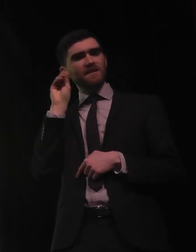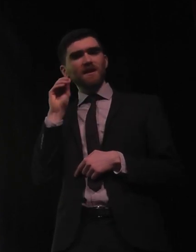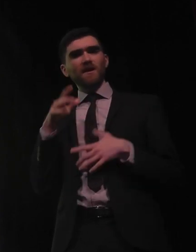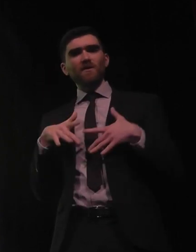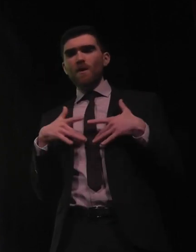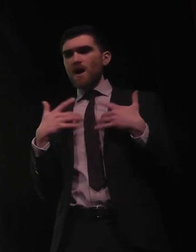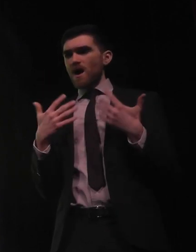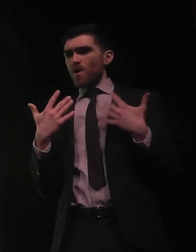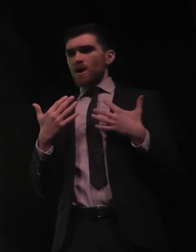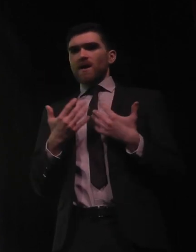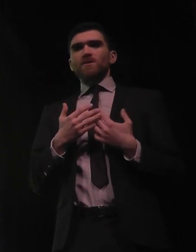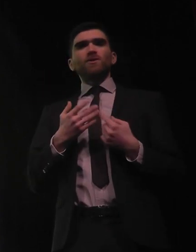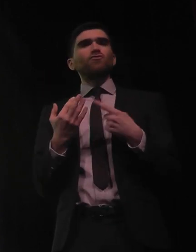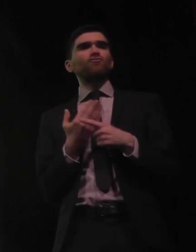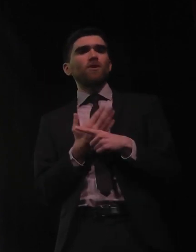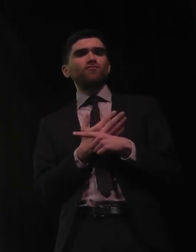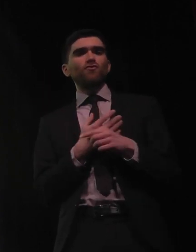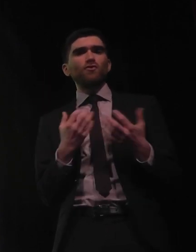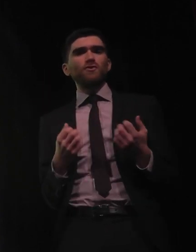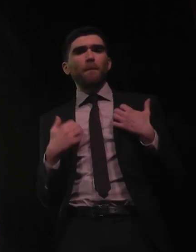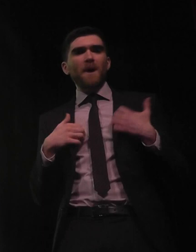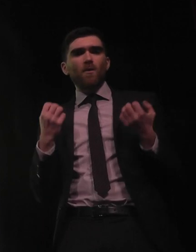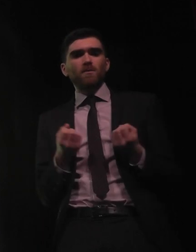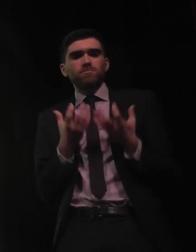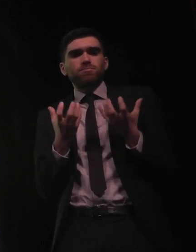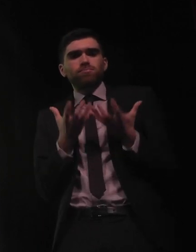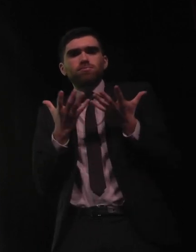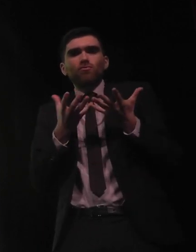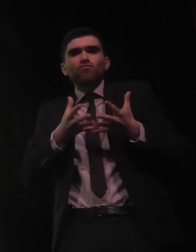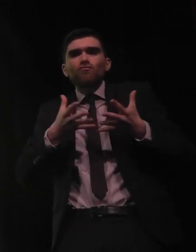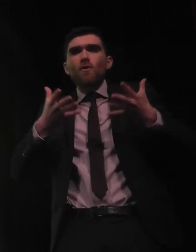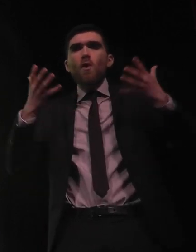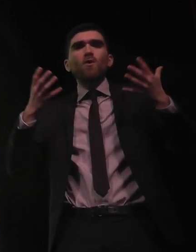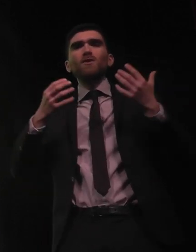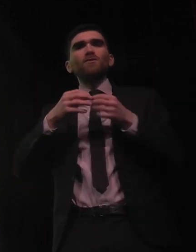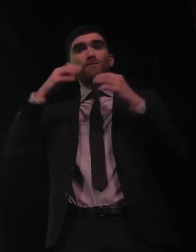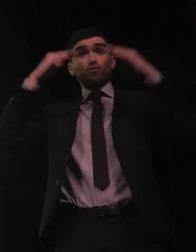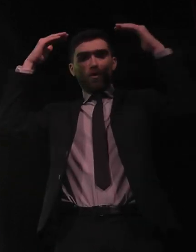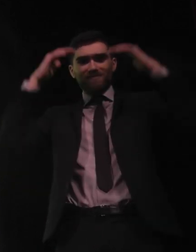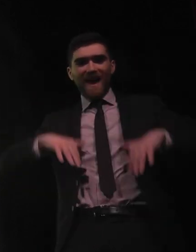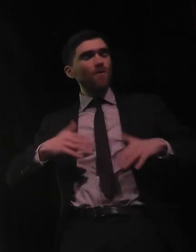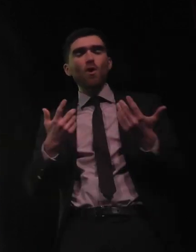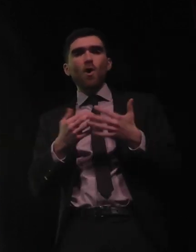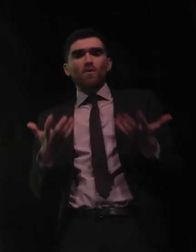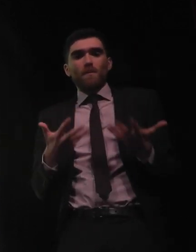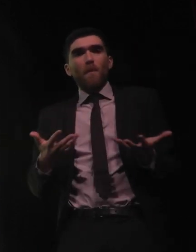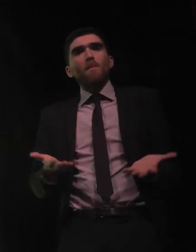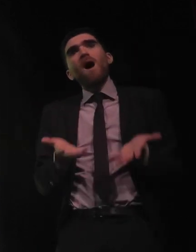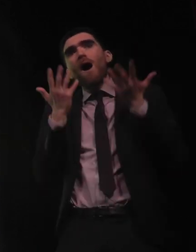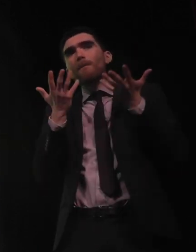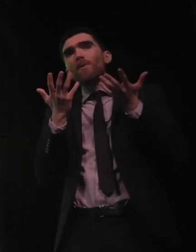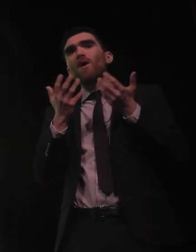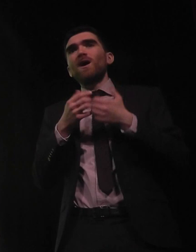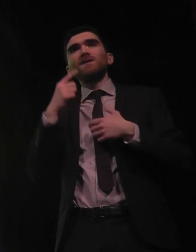surging up from the grassroots rather than from the top down. It's exciting to think of wave after